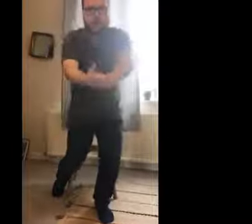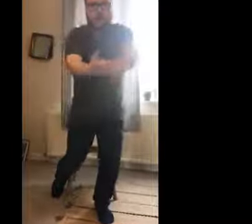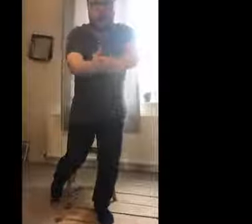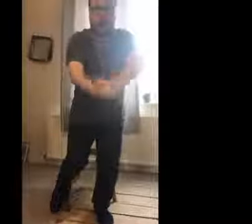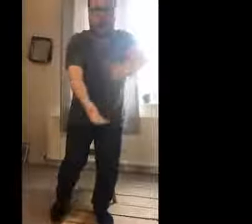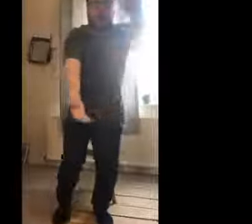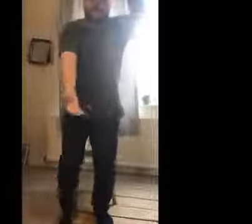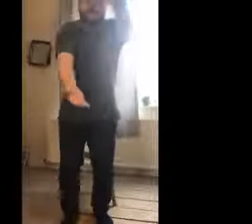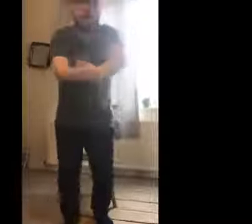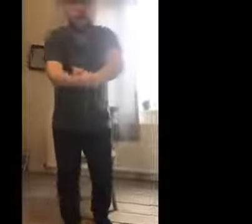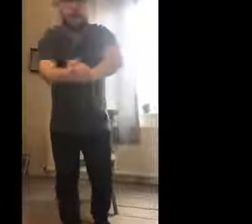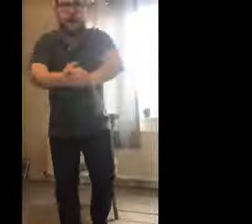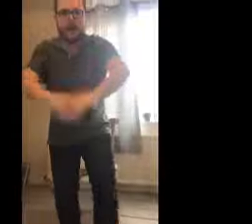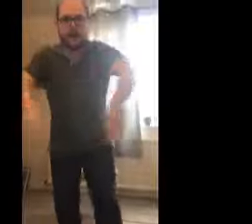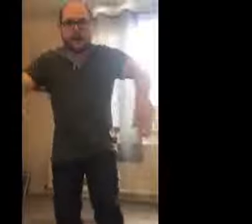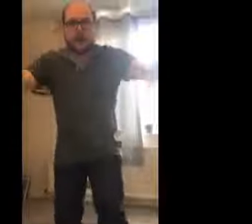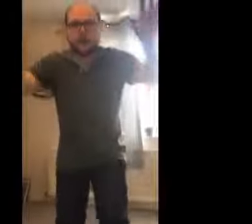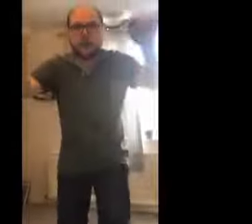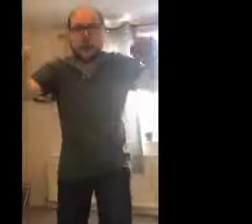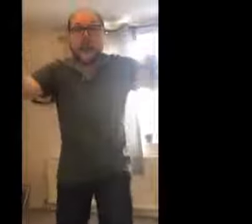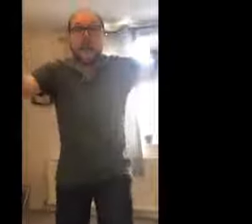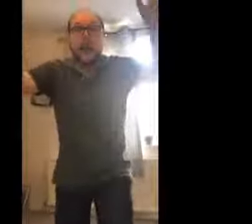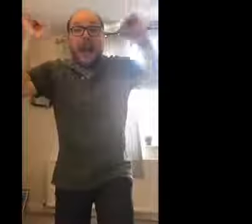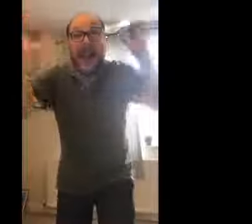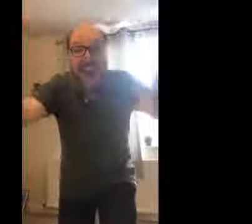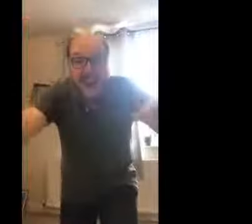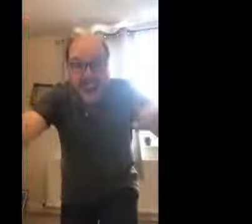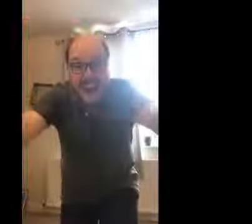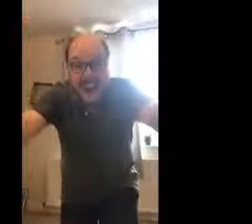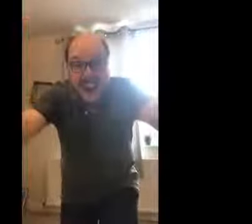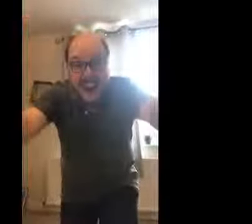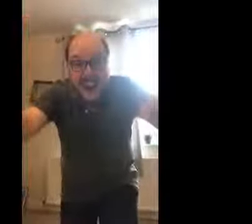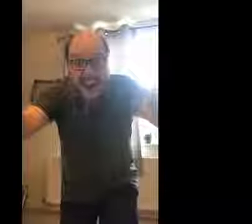crocodile. Don't forget to scream. Aaaaaaah!